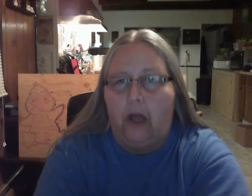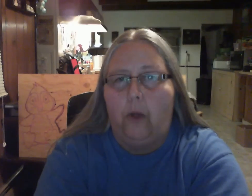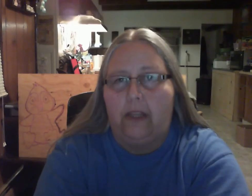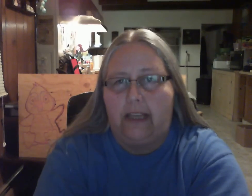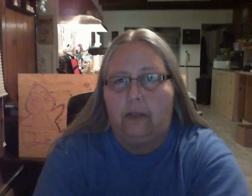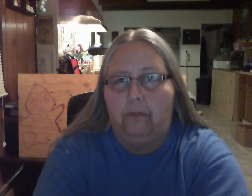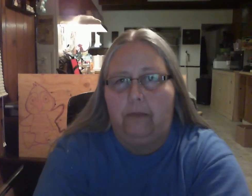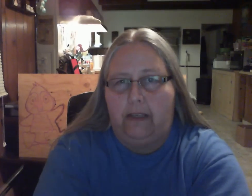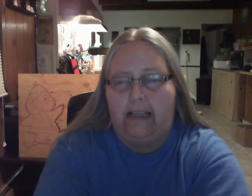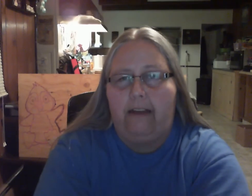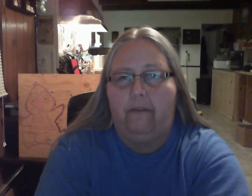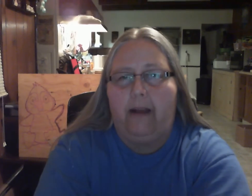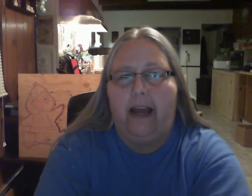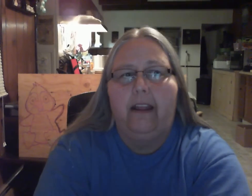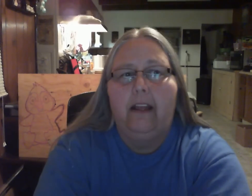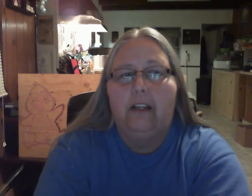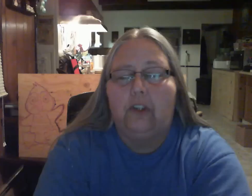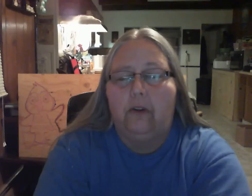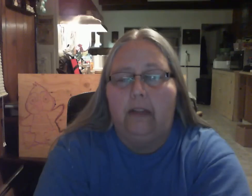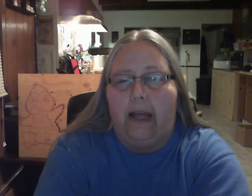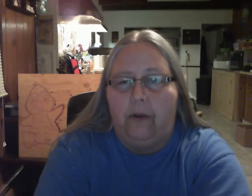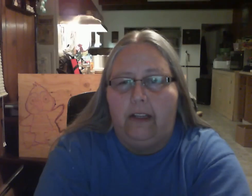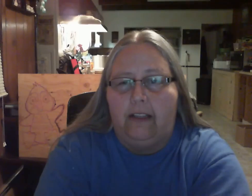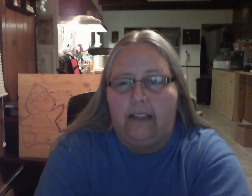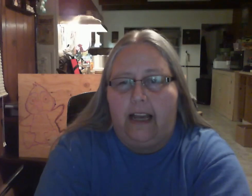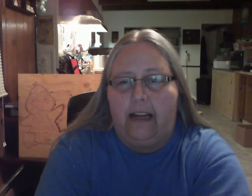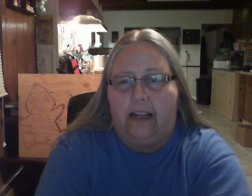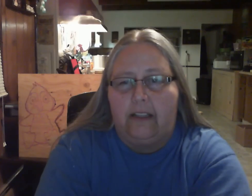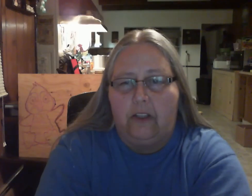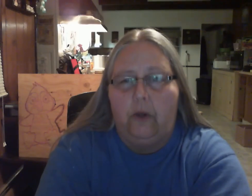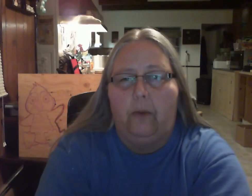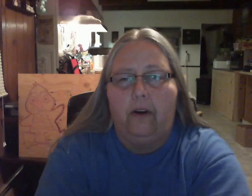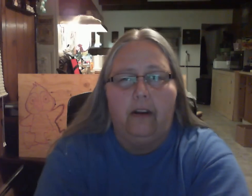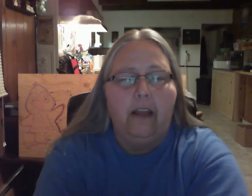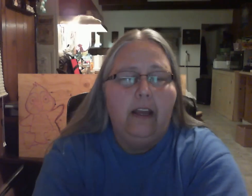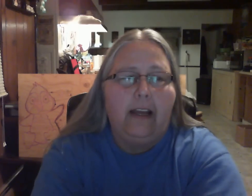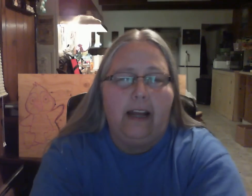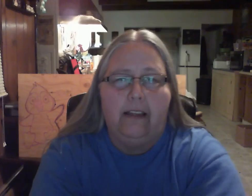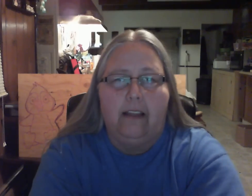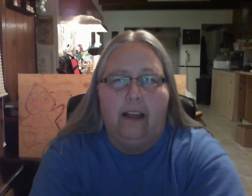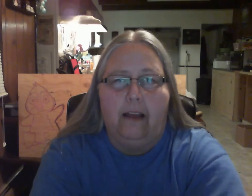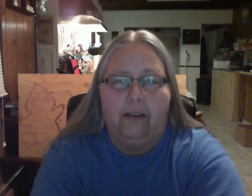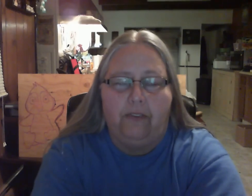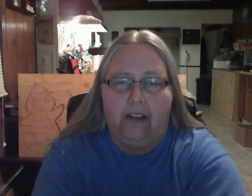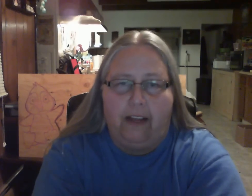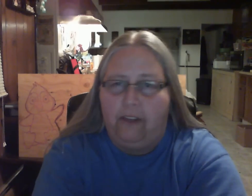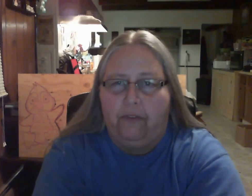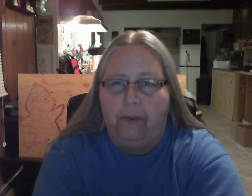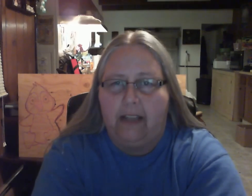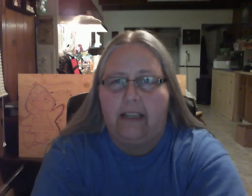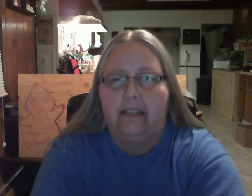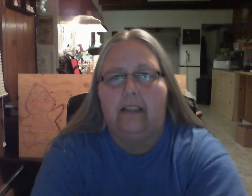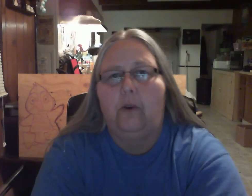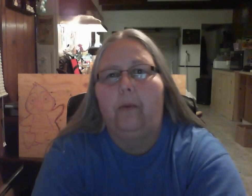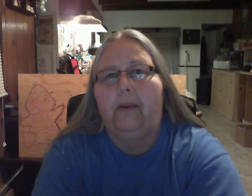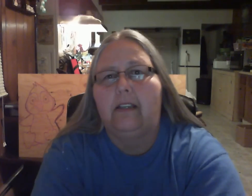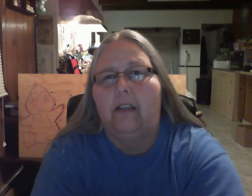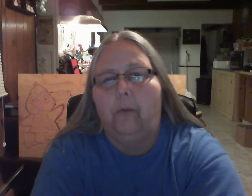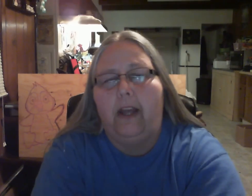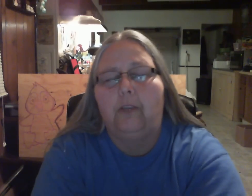know that that's the sign from god so not only is god got a sense of humor and god uh is god faithful but god says sense of humor because the raise